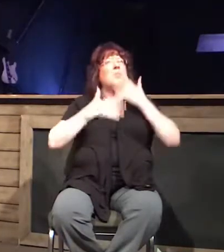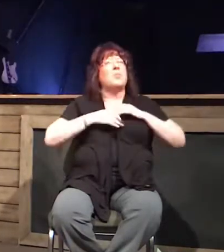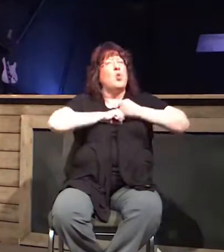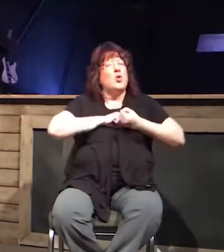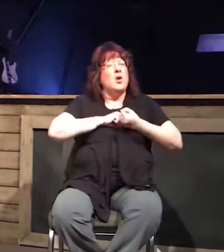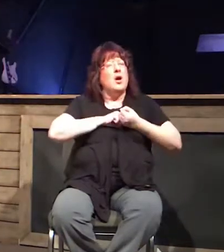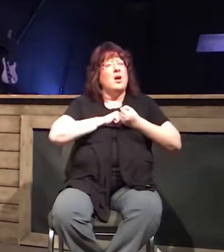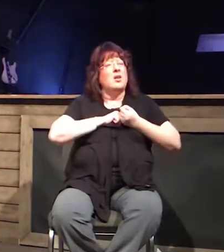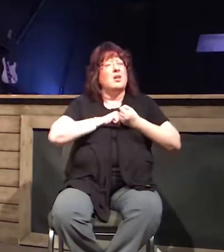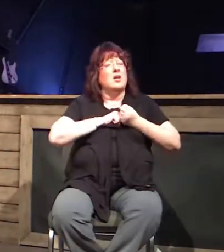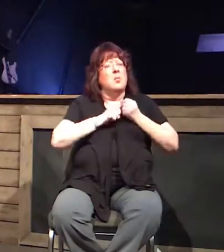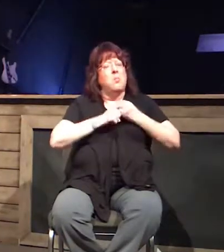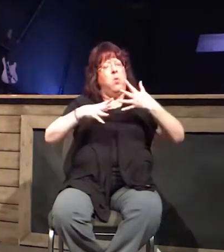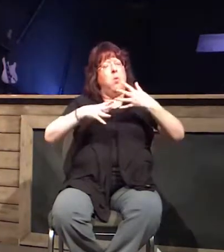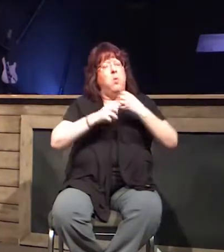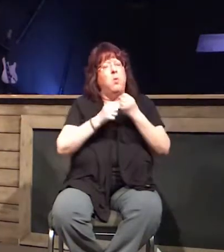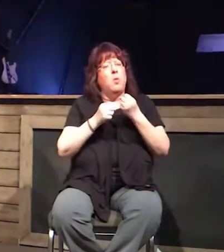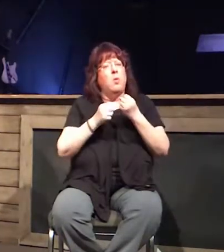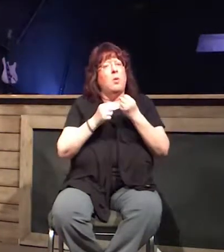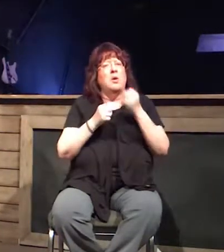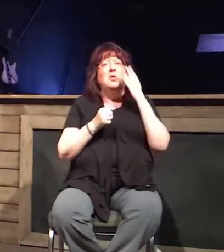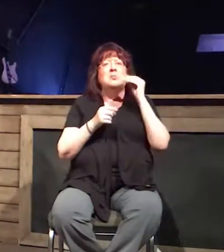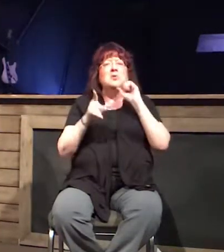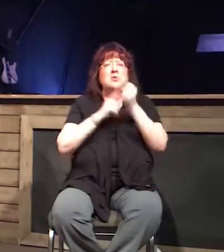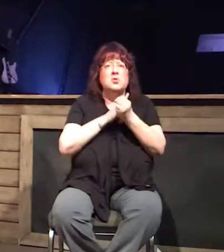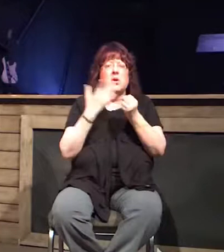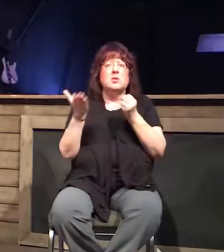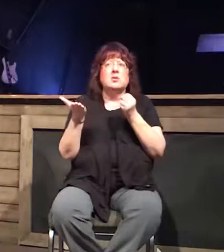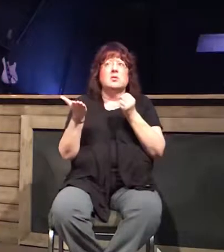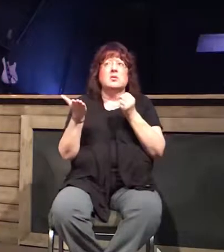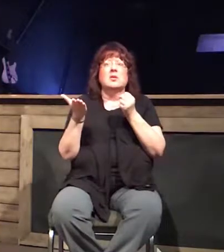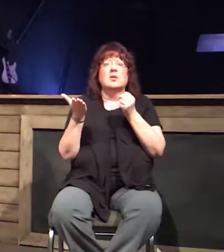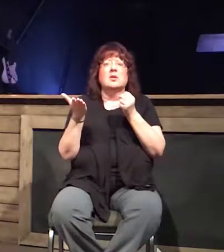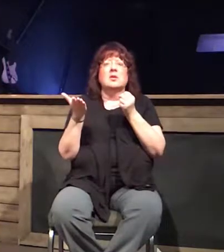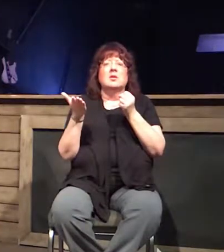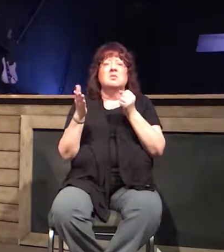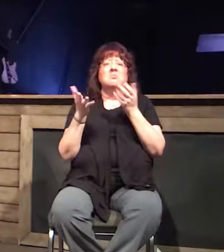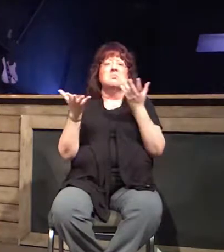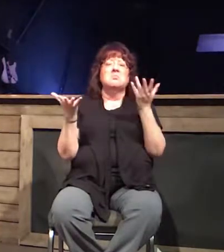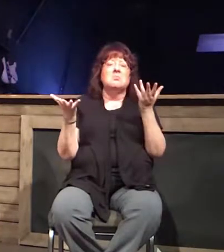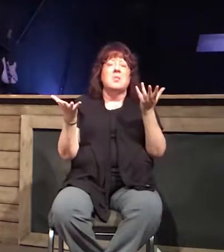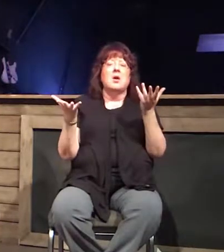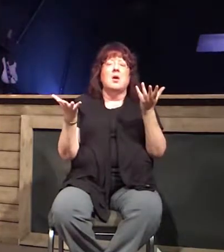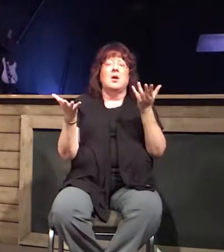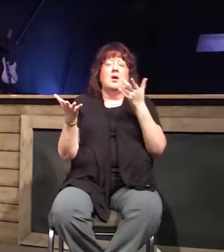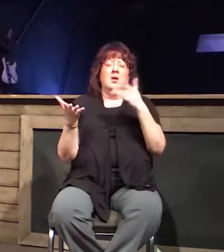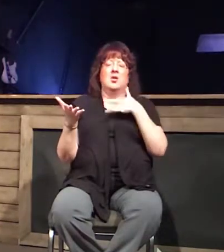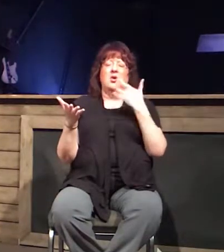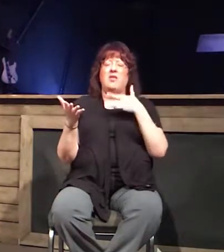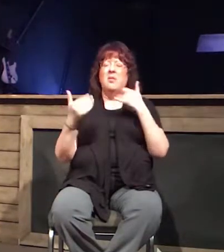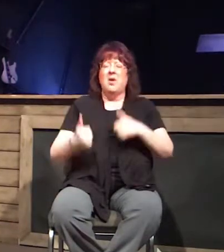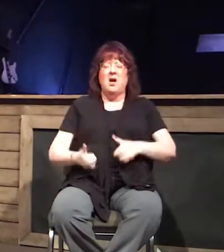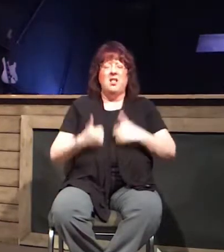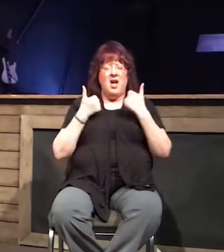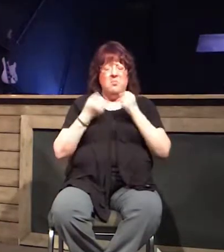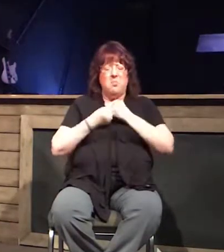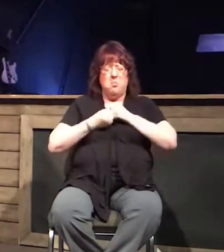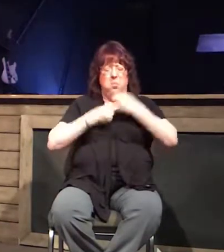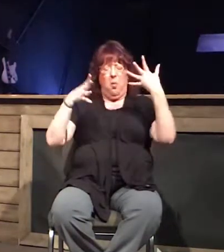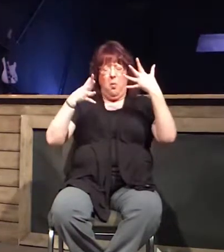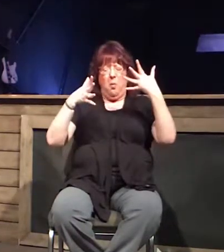brokenhearted means to burst. Have you ever been in a circumstance, a situation, where you felt like your life